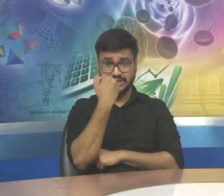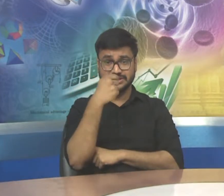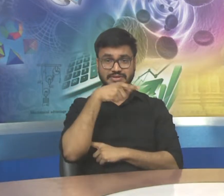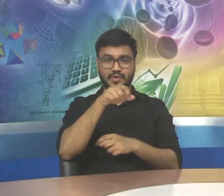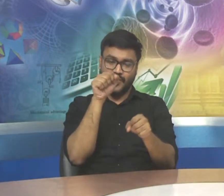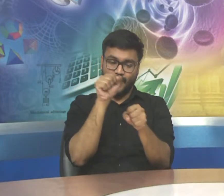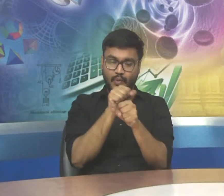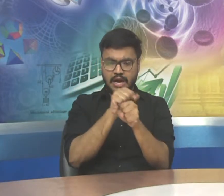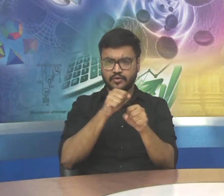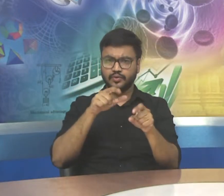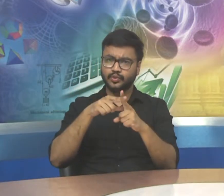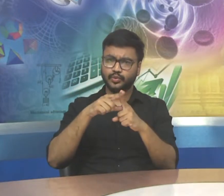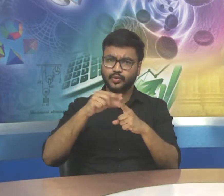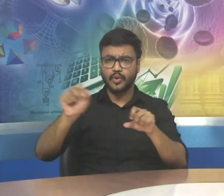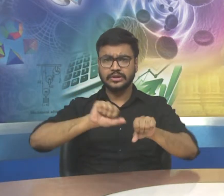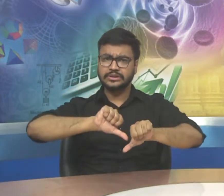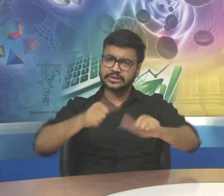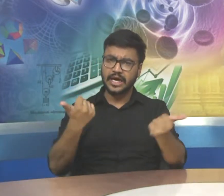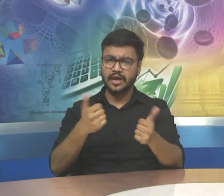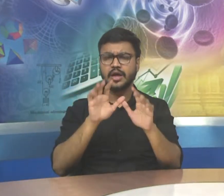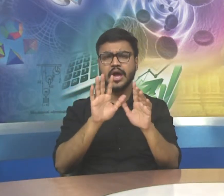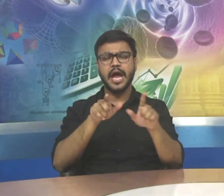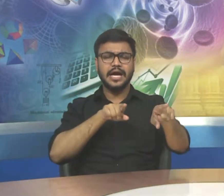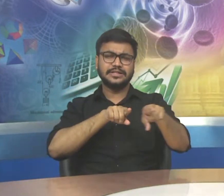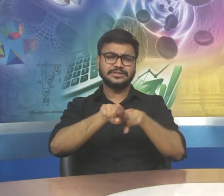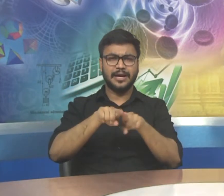Energy is the ability to do work.